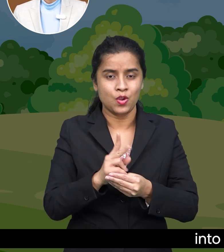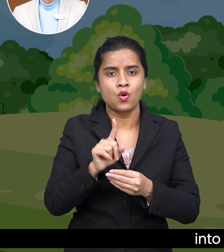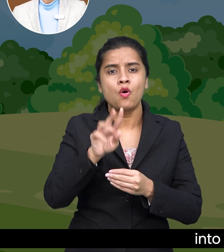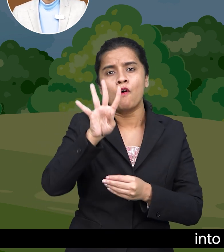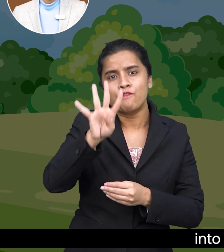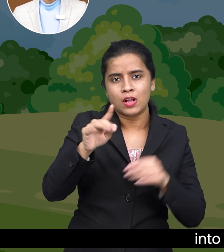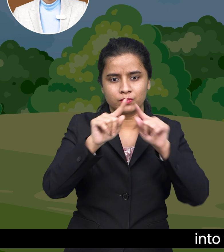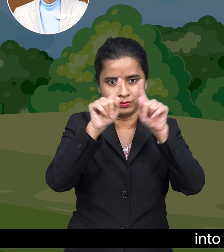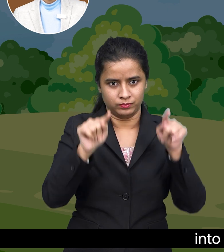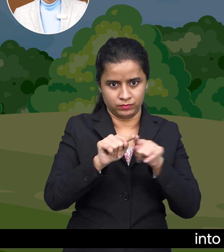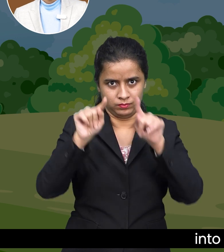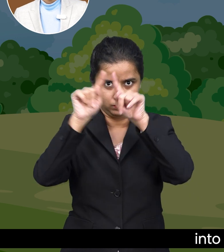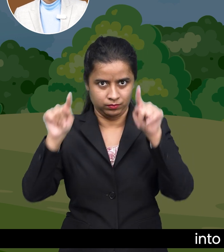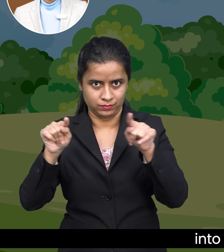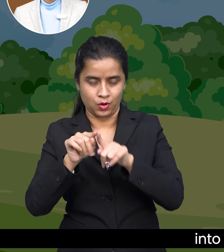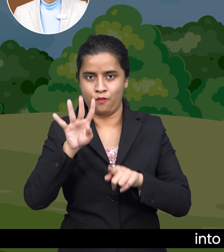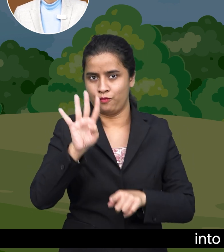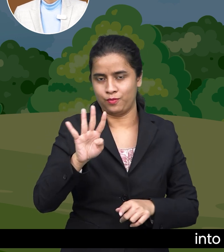square pieces.